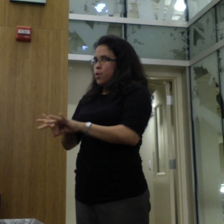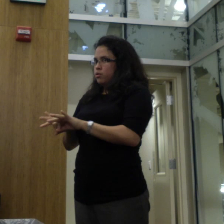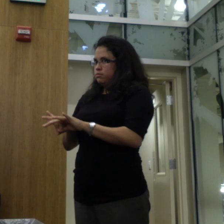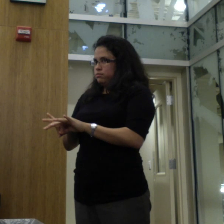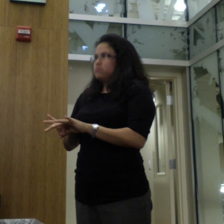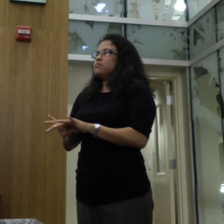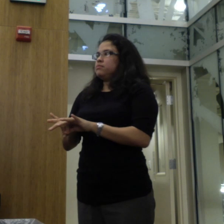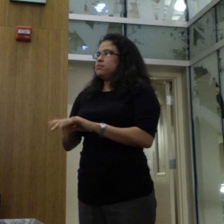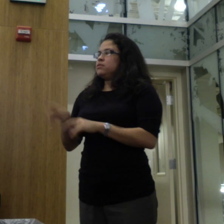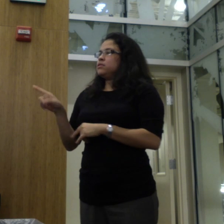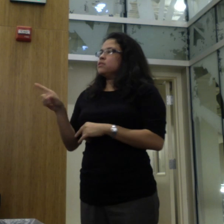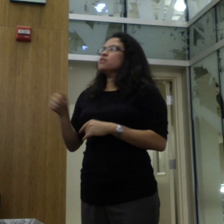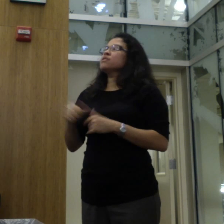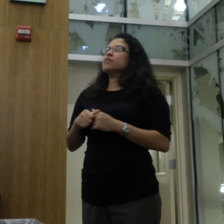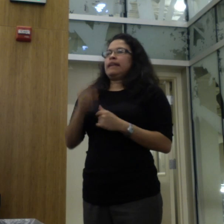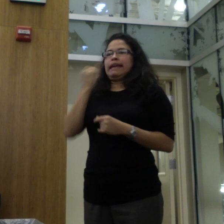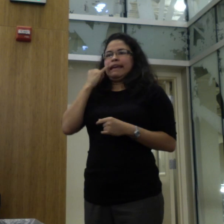longer?